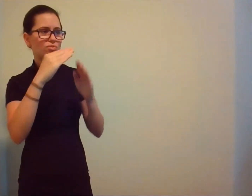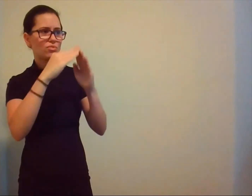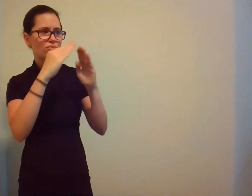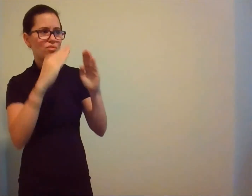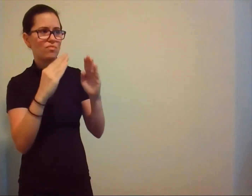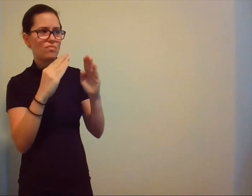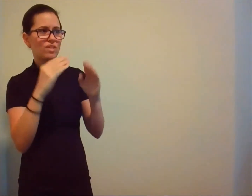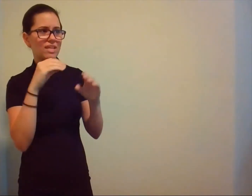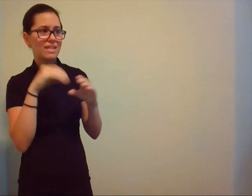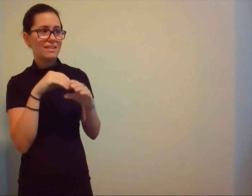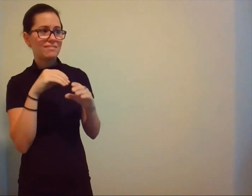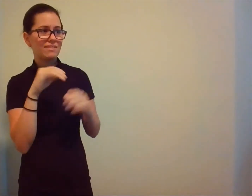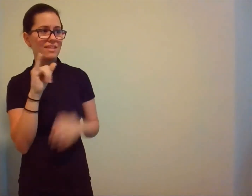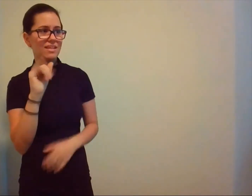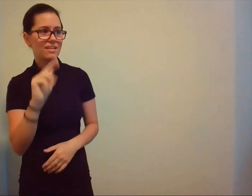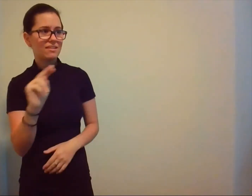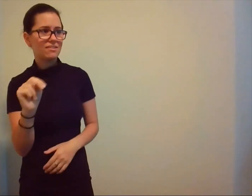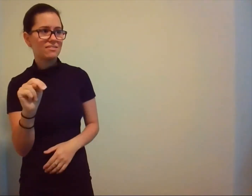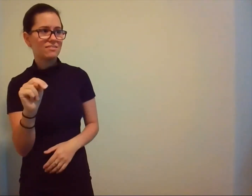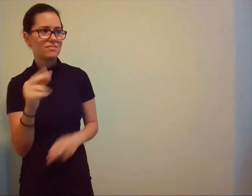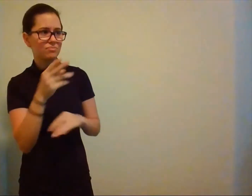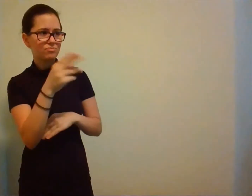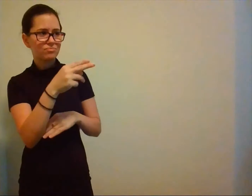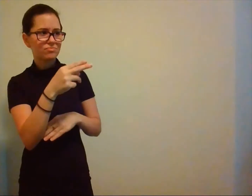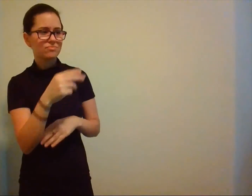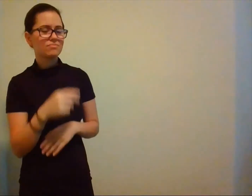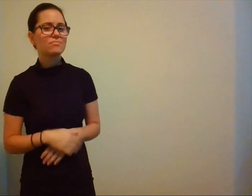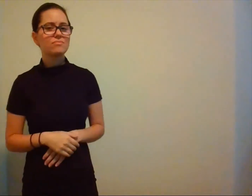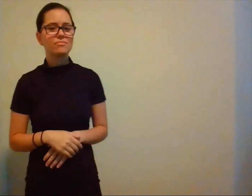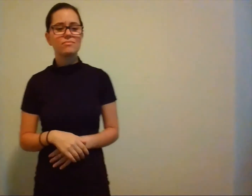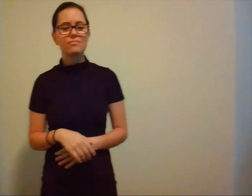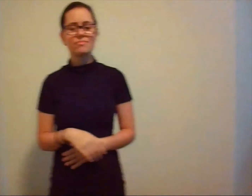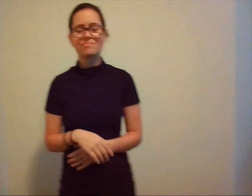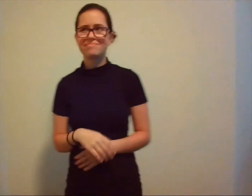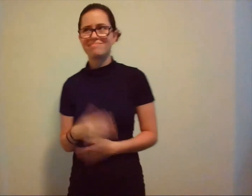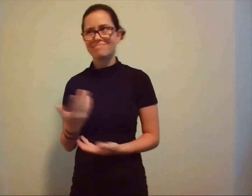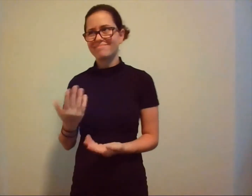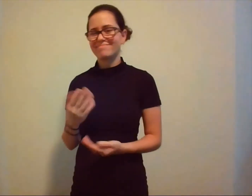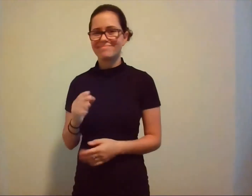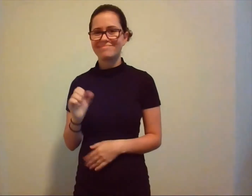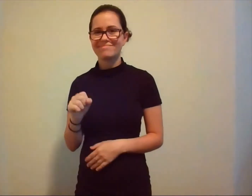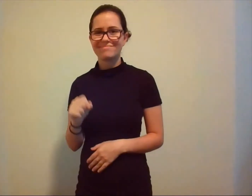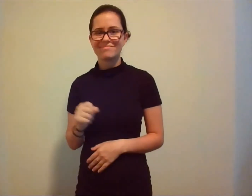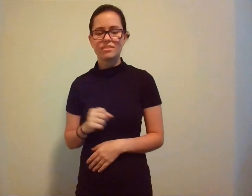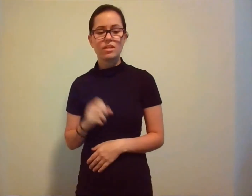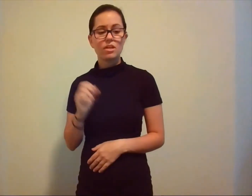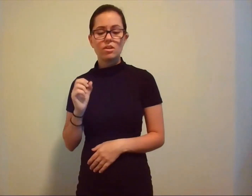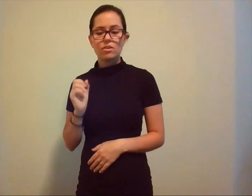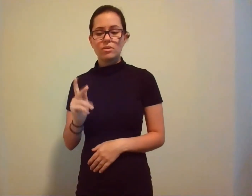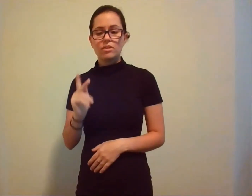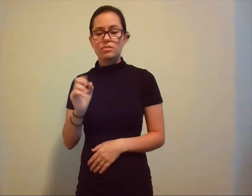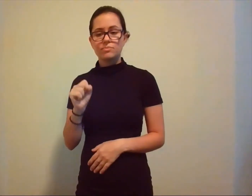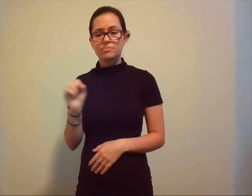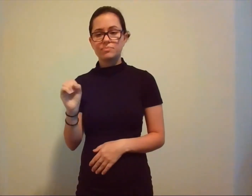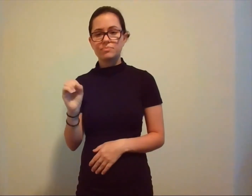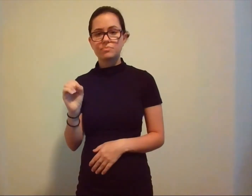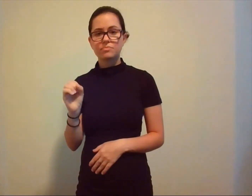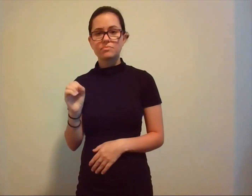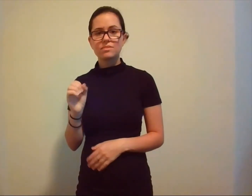It's It's a nice spot. It's a right? nice hotel in Palm Springs. And again, Jesse